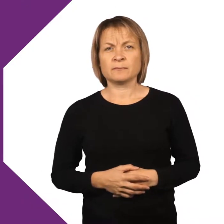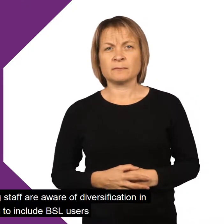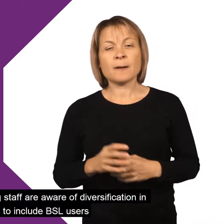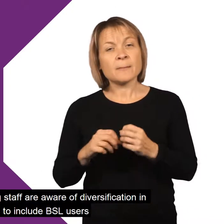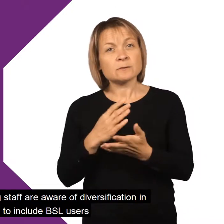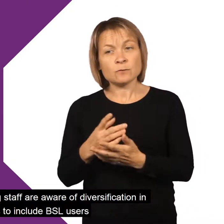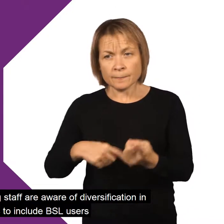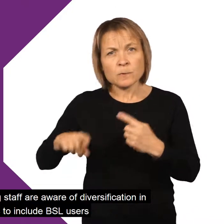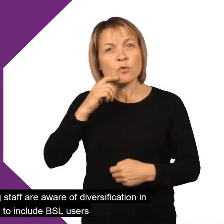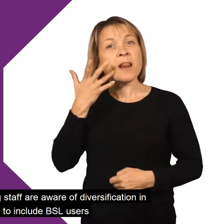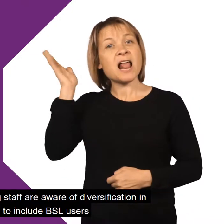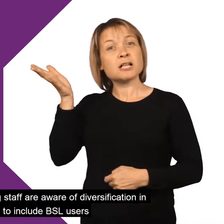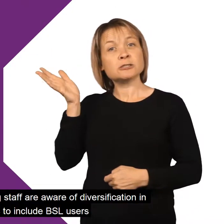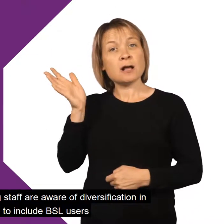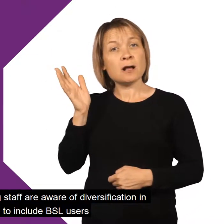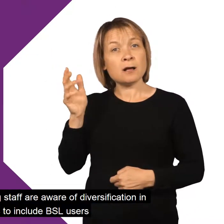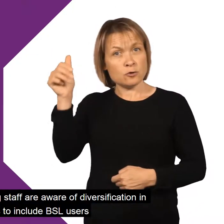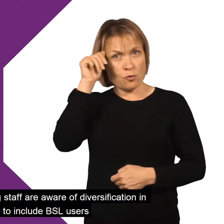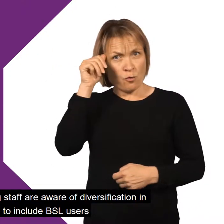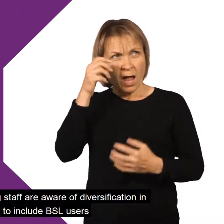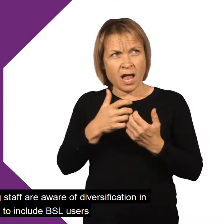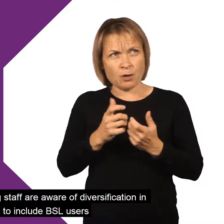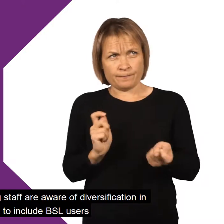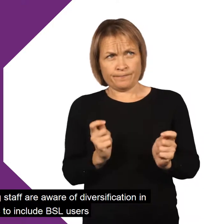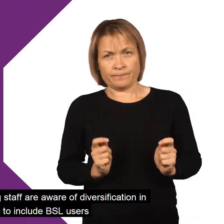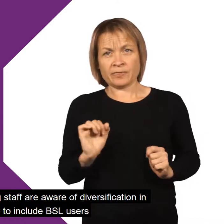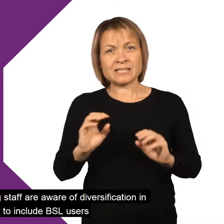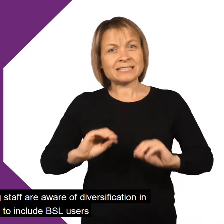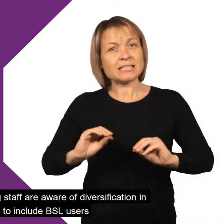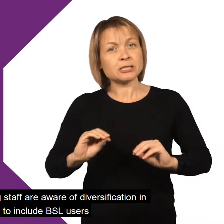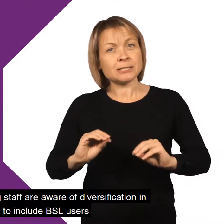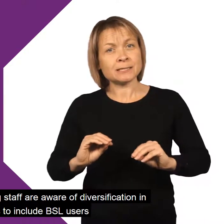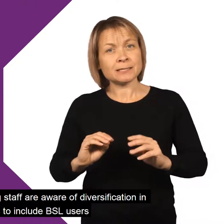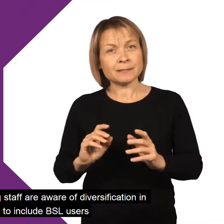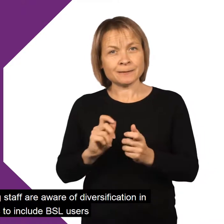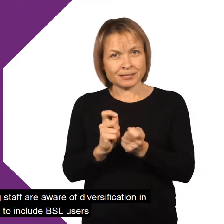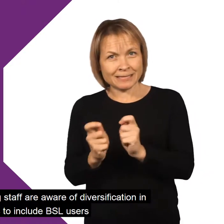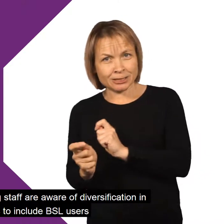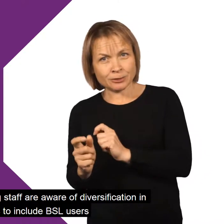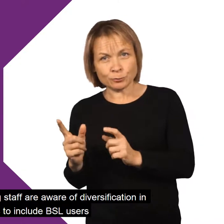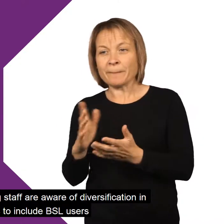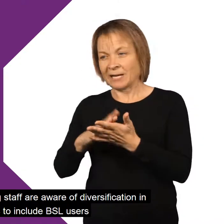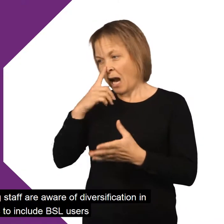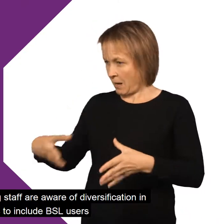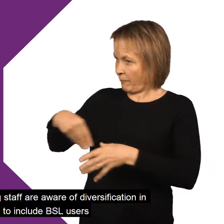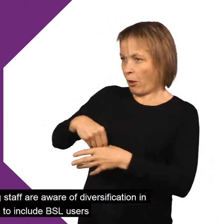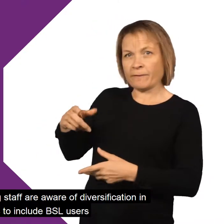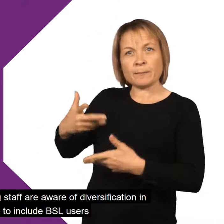Ensuring that all lecturing staff are aware of diversification in their teaching techniques To include